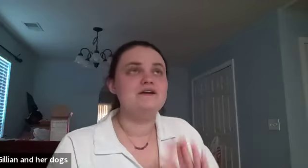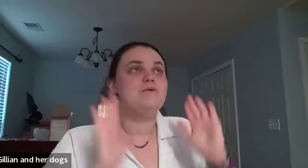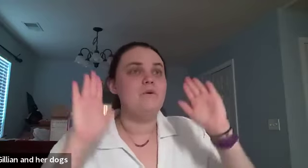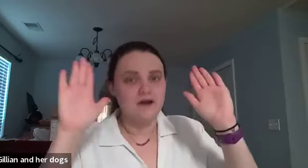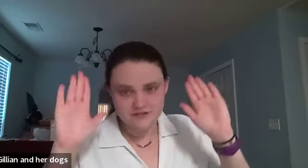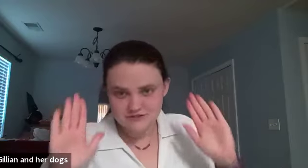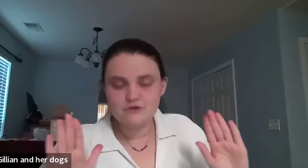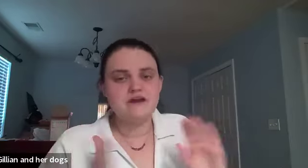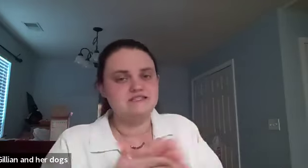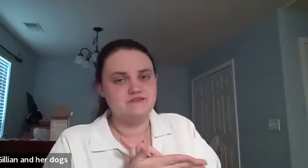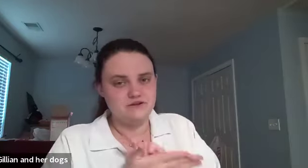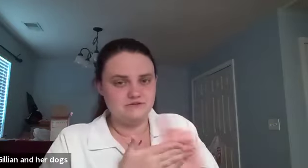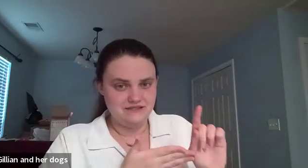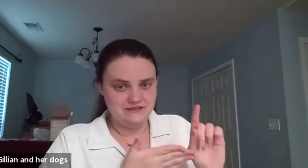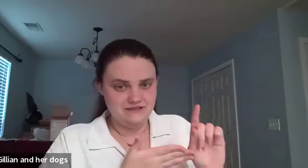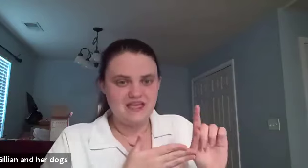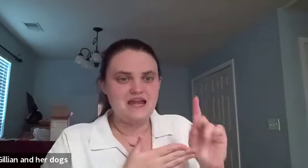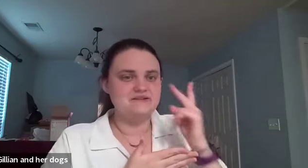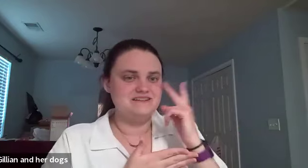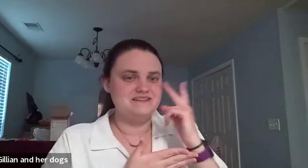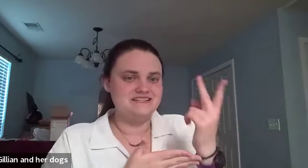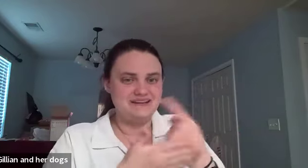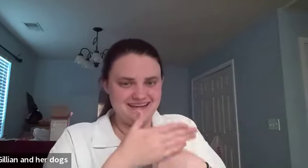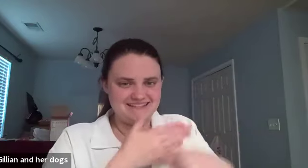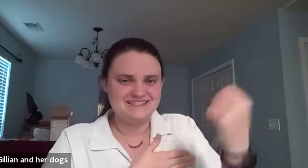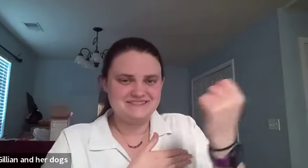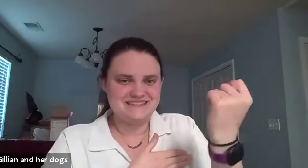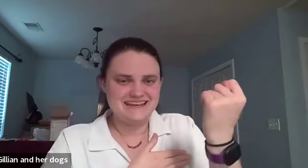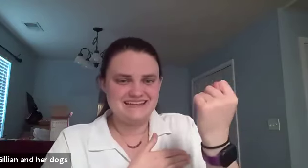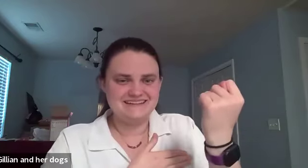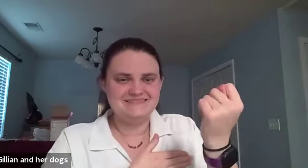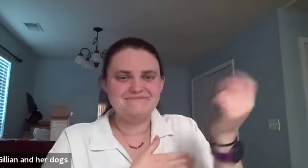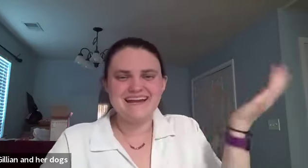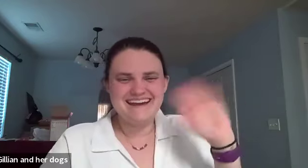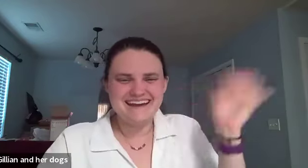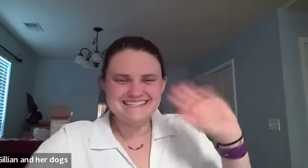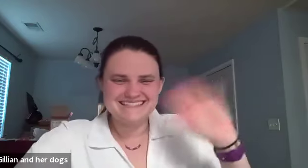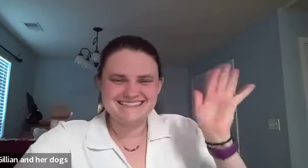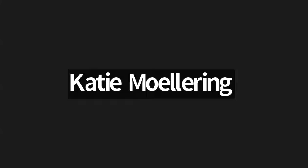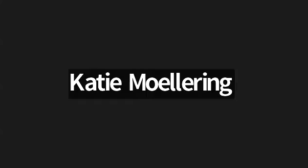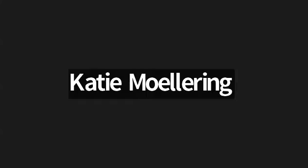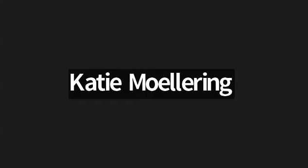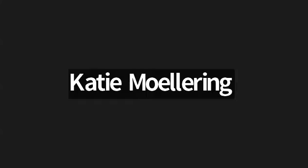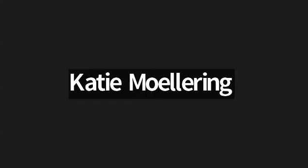a wonderful rest of y'all's week and I will see you guys all next Tuesday. Bye guys. Bye, everybody.